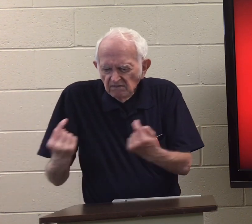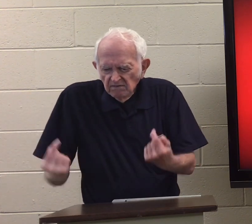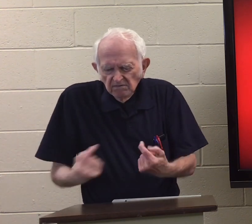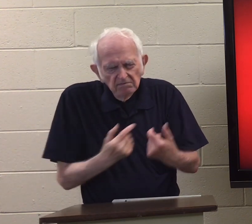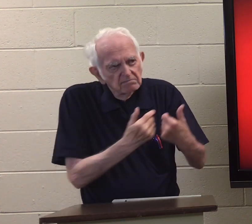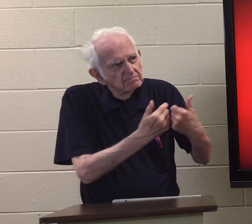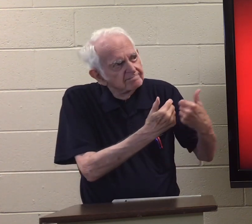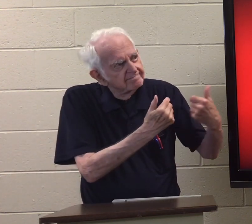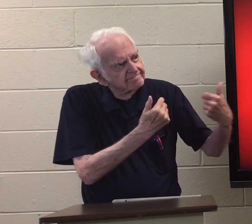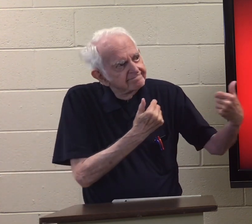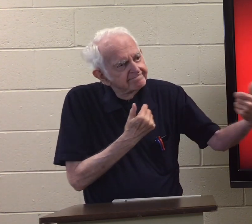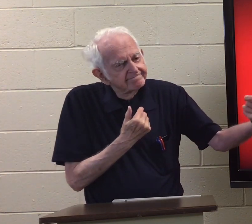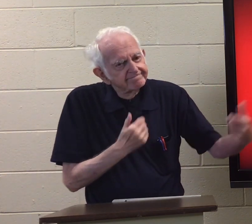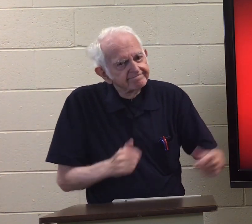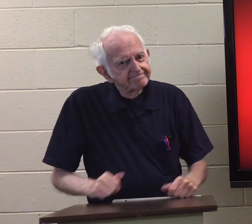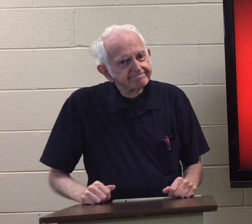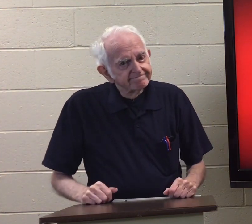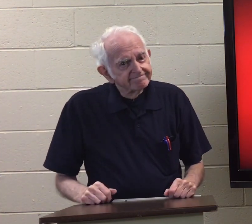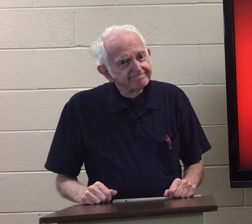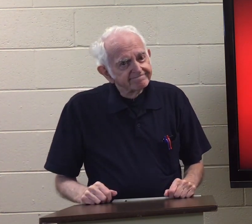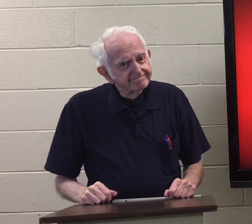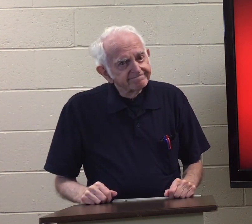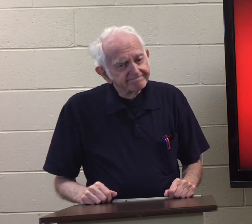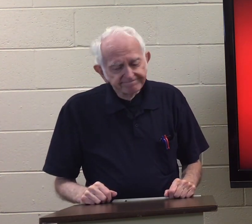and sin, and it separates them.